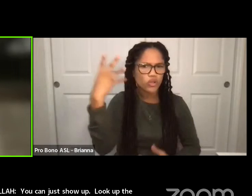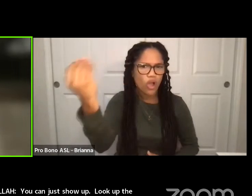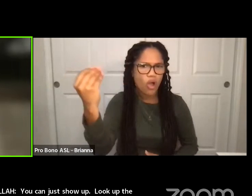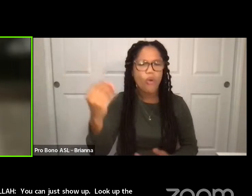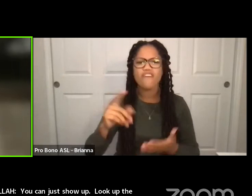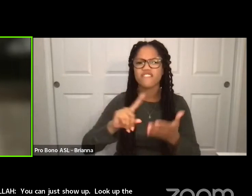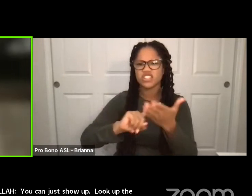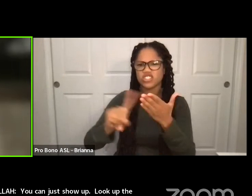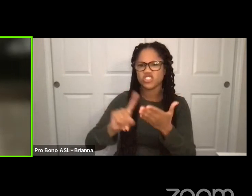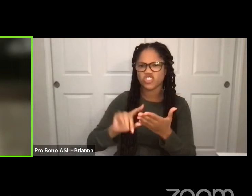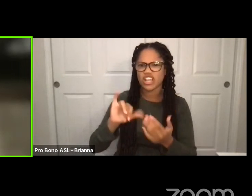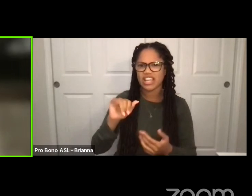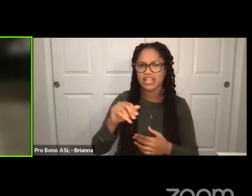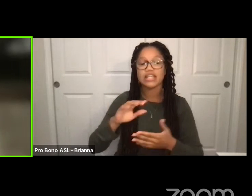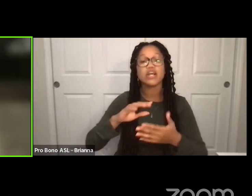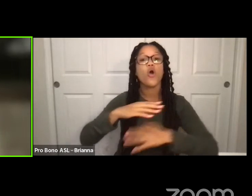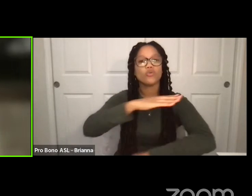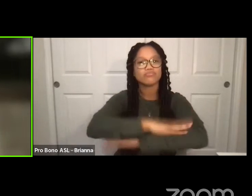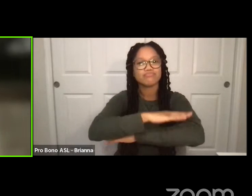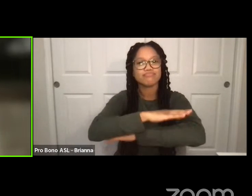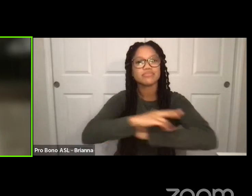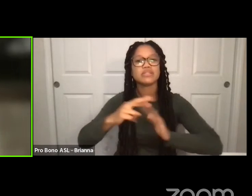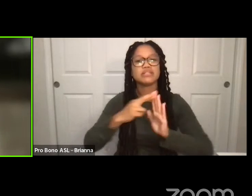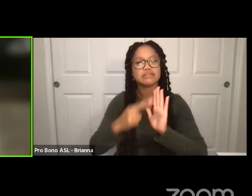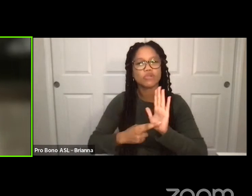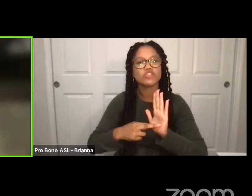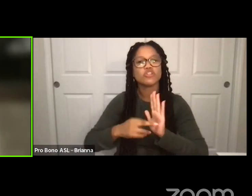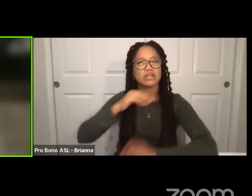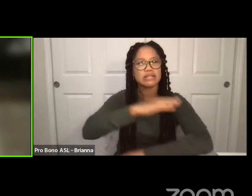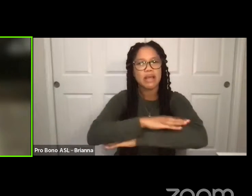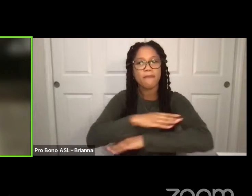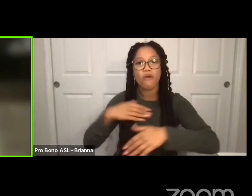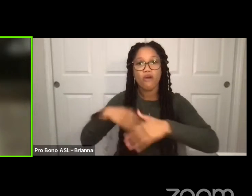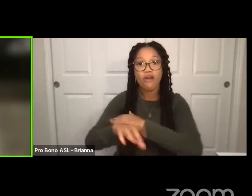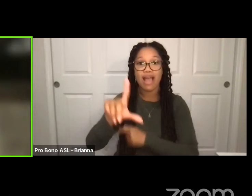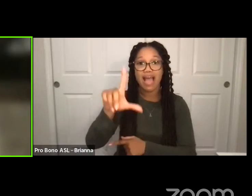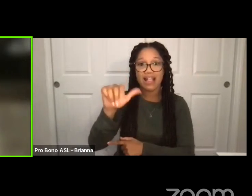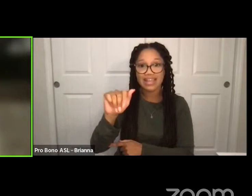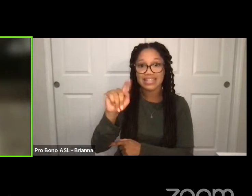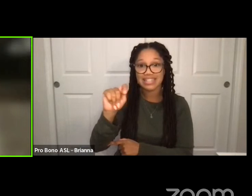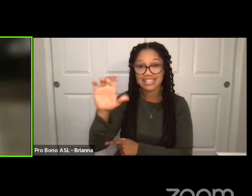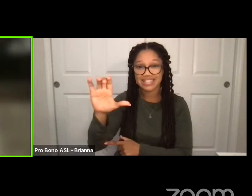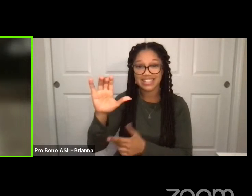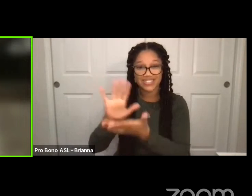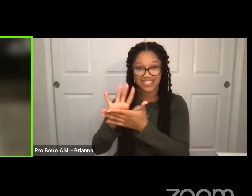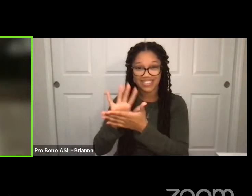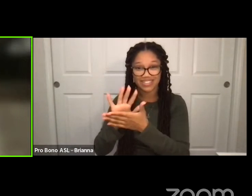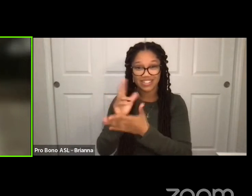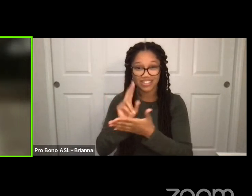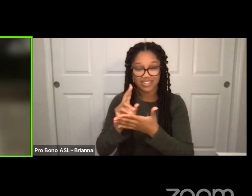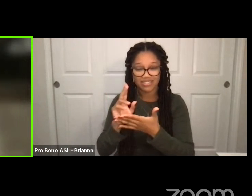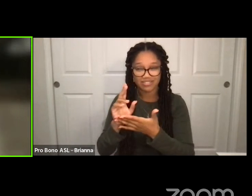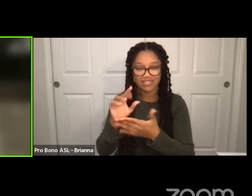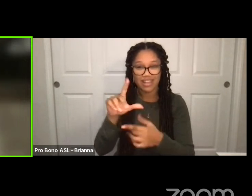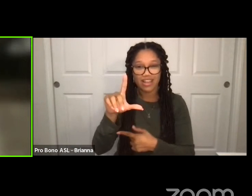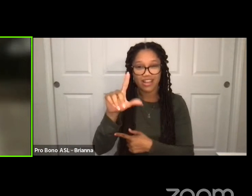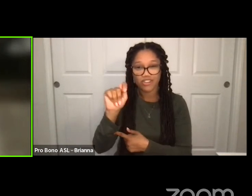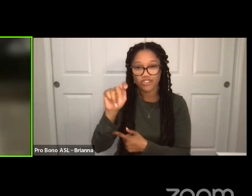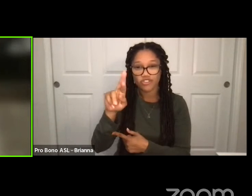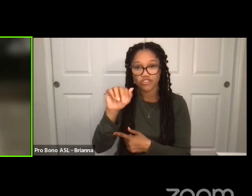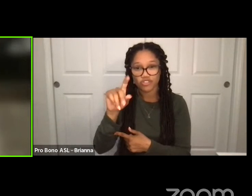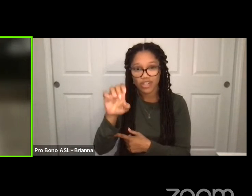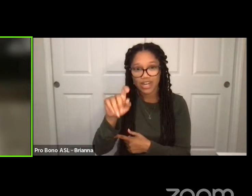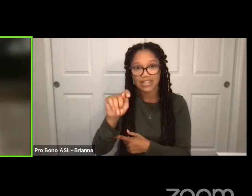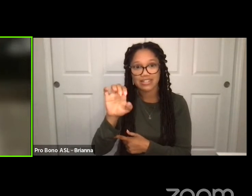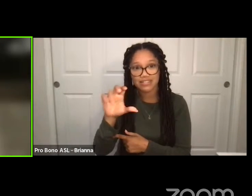check-in registration table when you walk into Trade Tech, and you can register in person as you